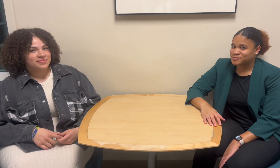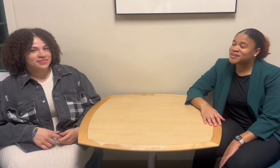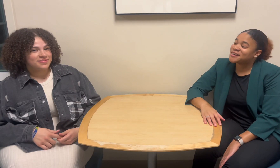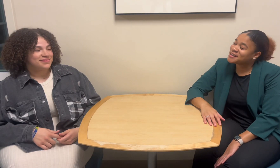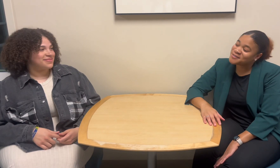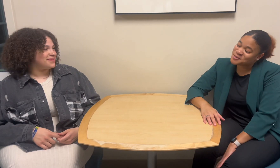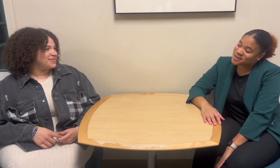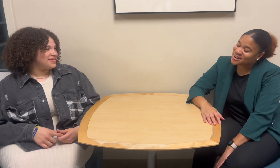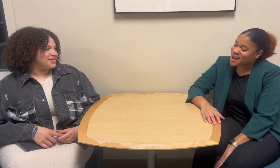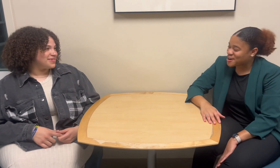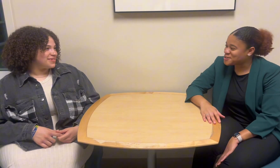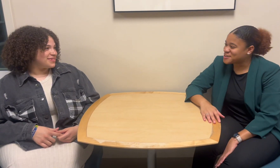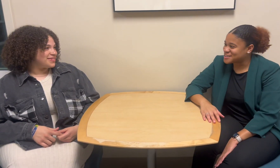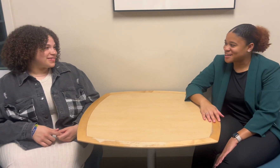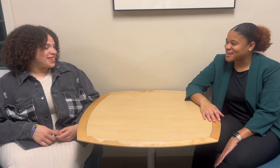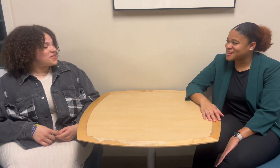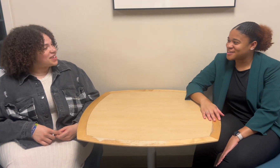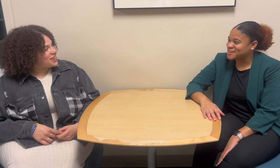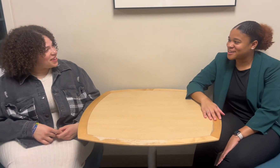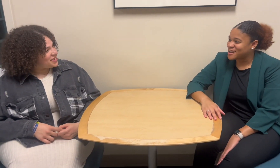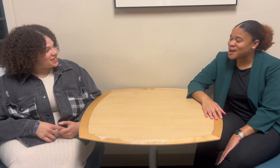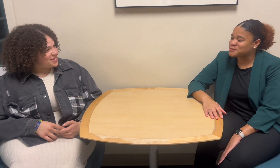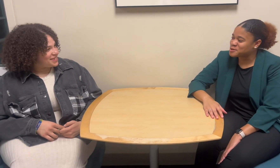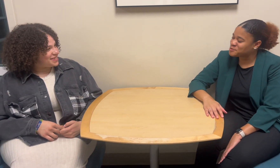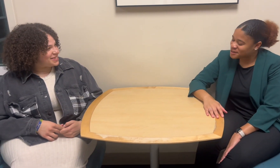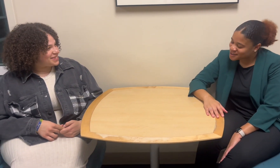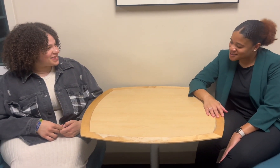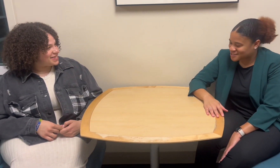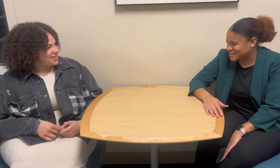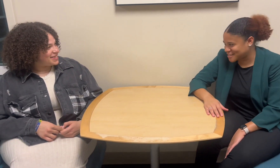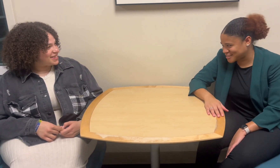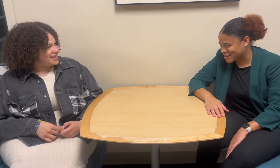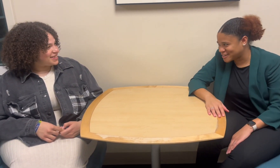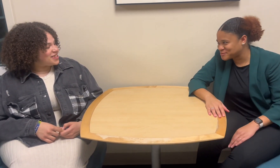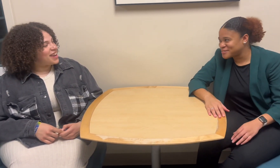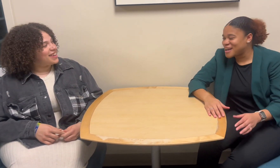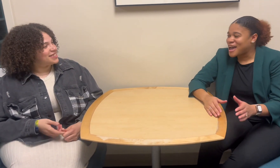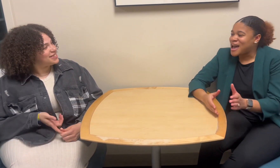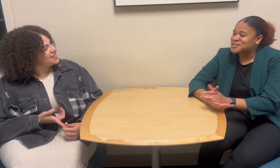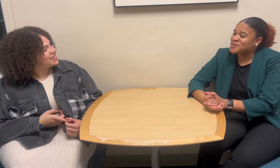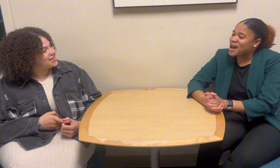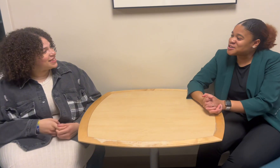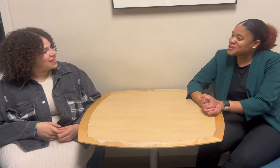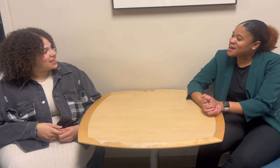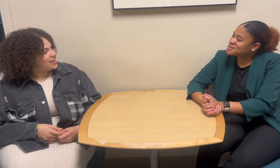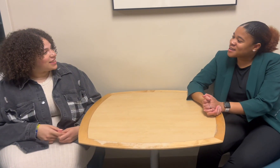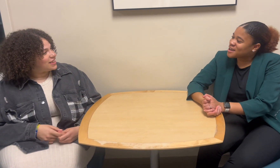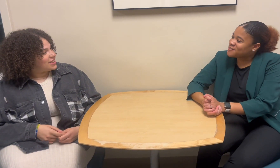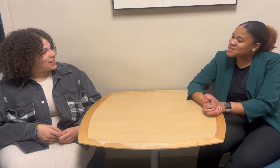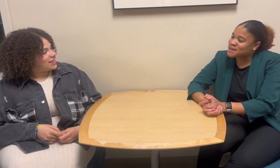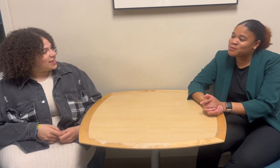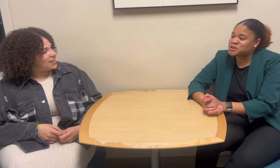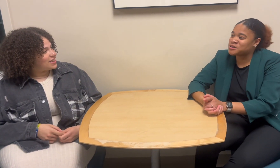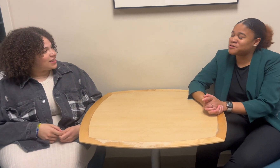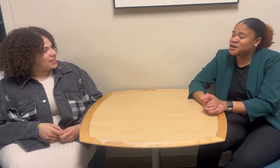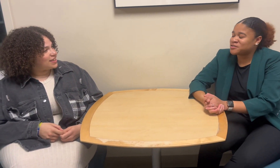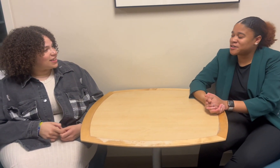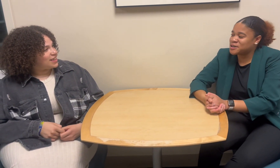Good evening, Brianna. How are you doing today? I'm good. How are you? I'm doing pretty good, so let's get started. Okay. So how's your college life, and tell me what you're involved around